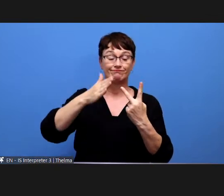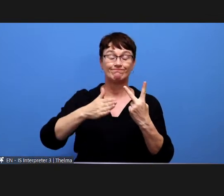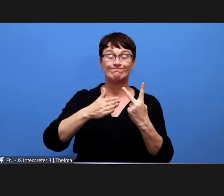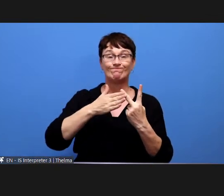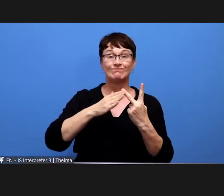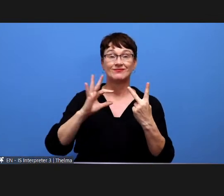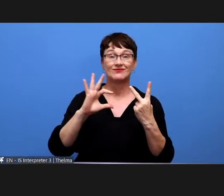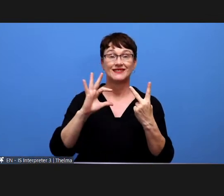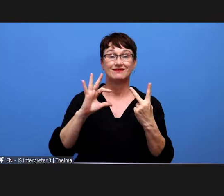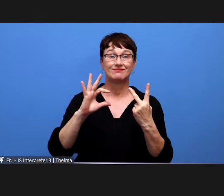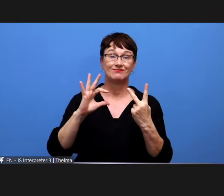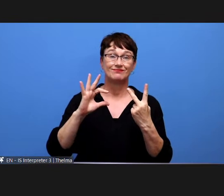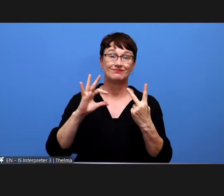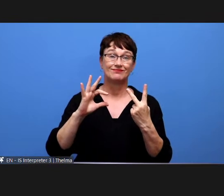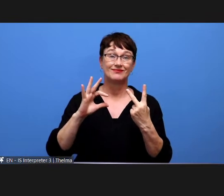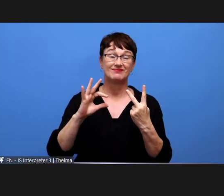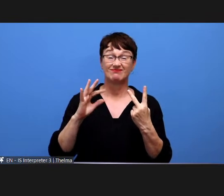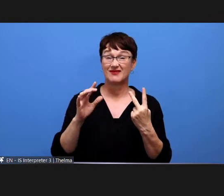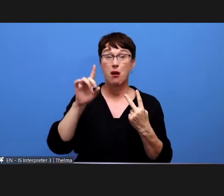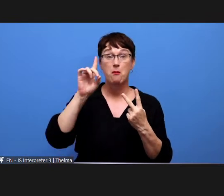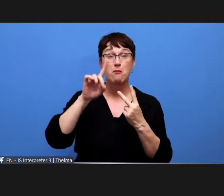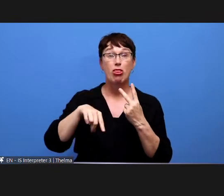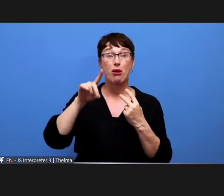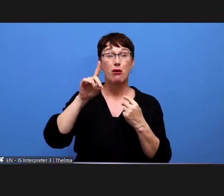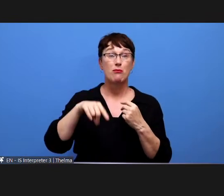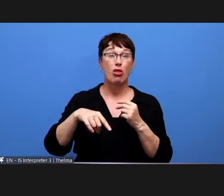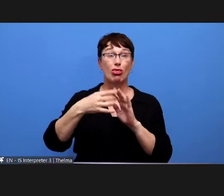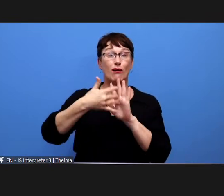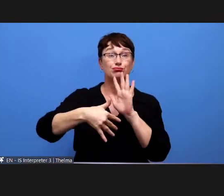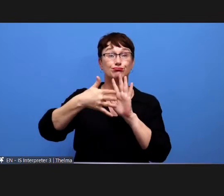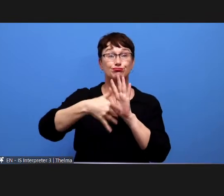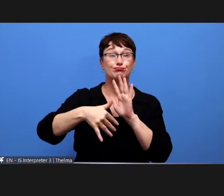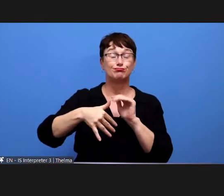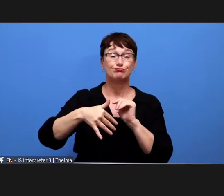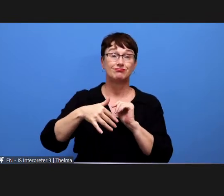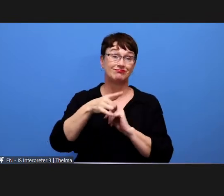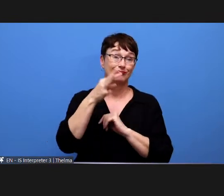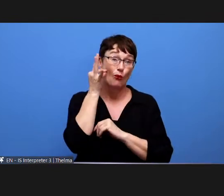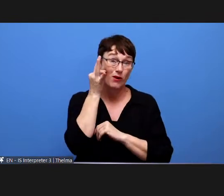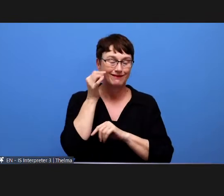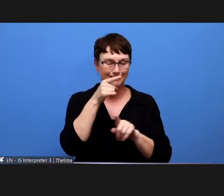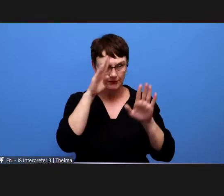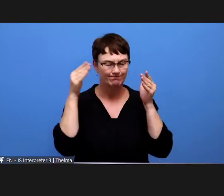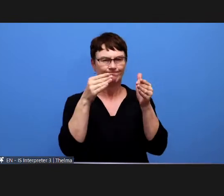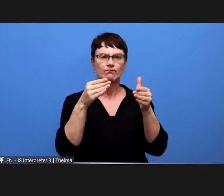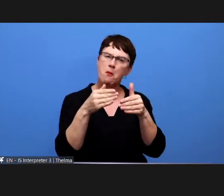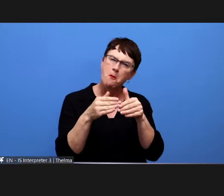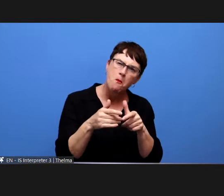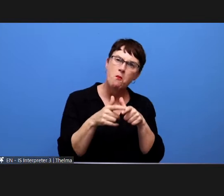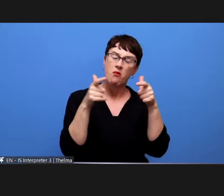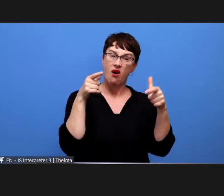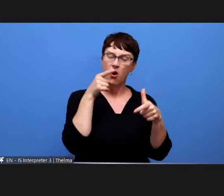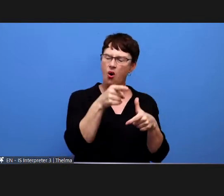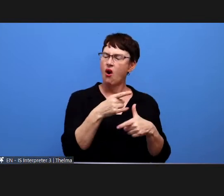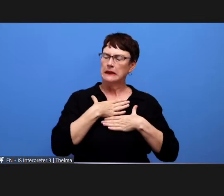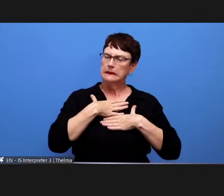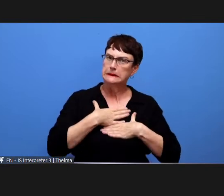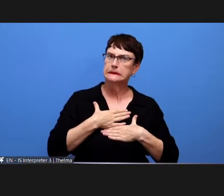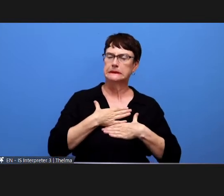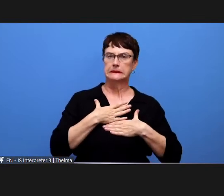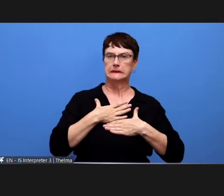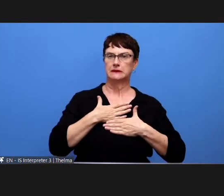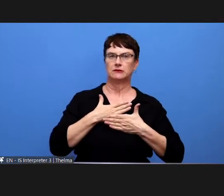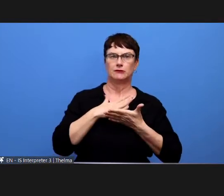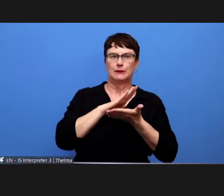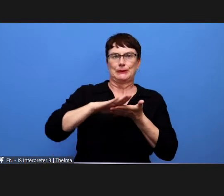be a call of action to release the full potential of the sanitation economy, so as to benefit the